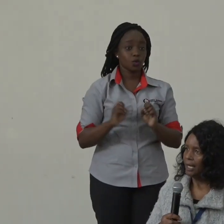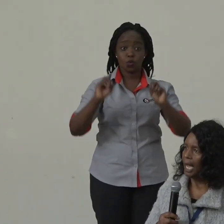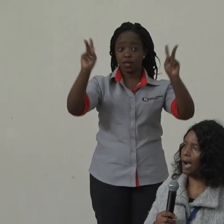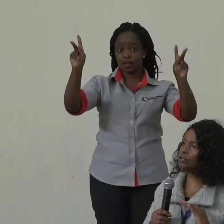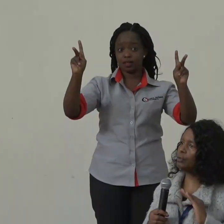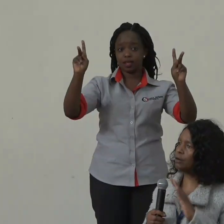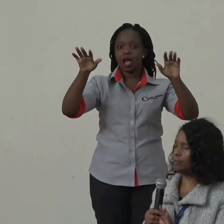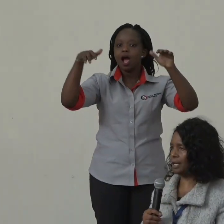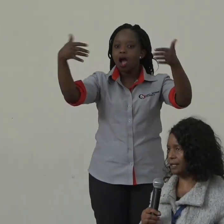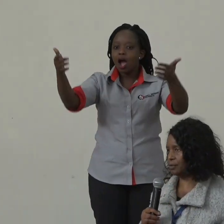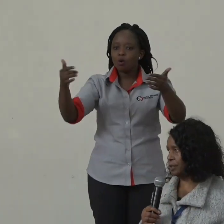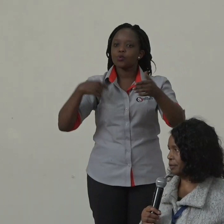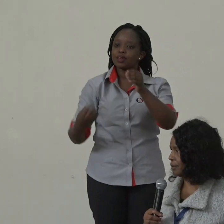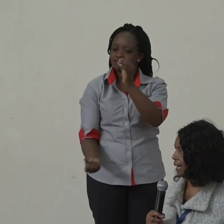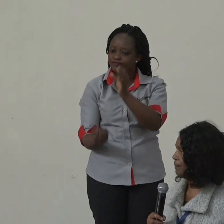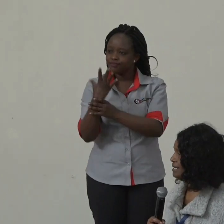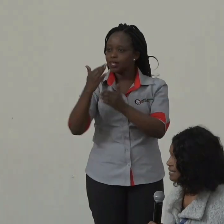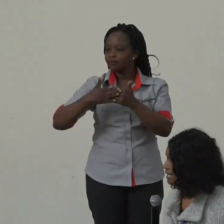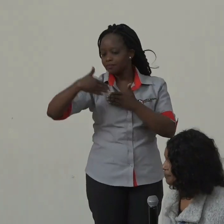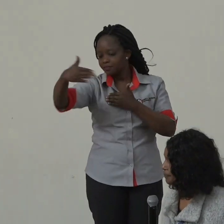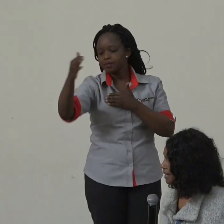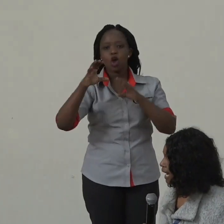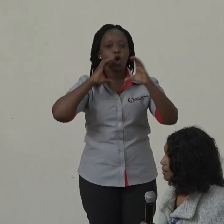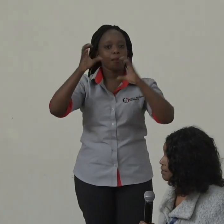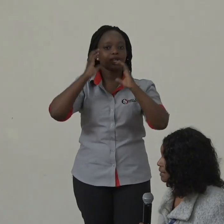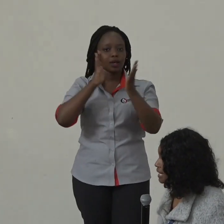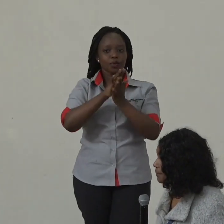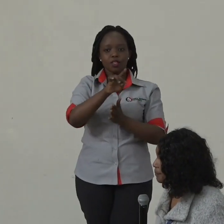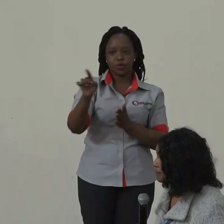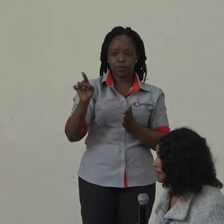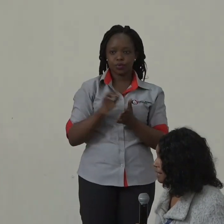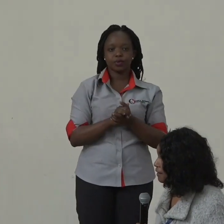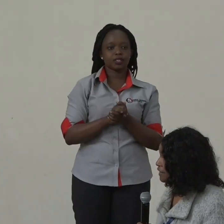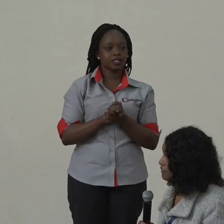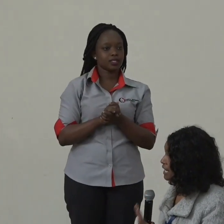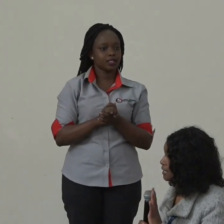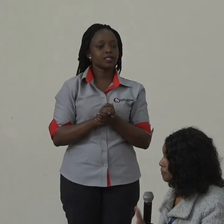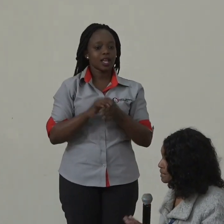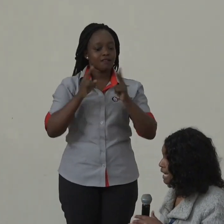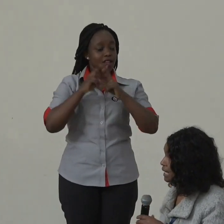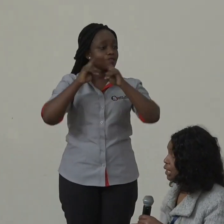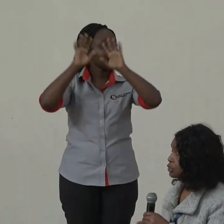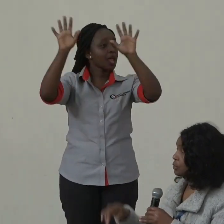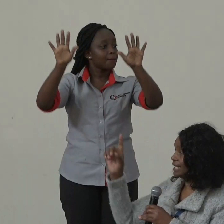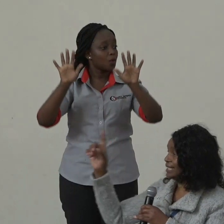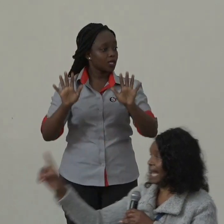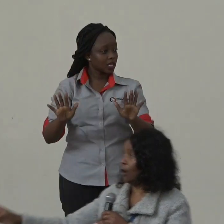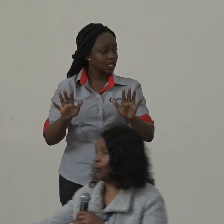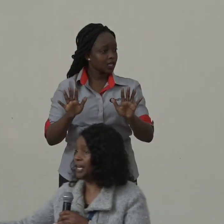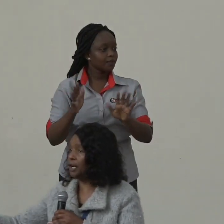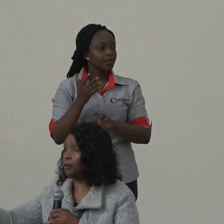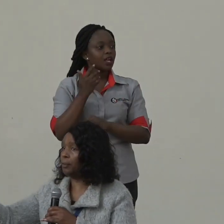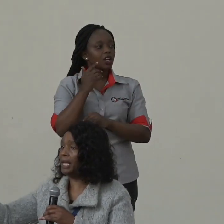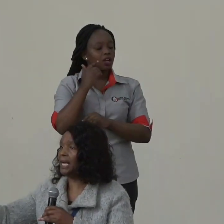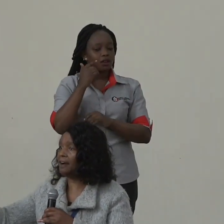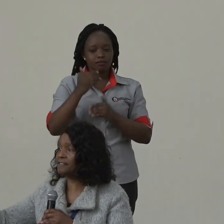Okay? How do we communicate with you? MNC, are we talking? Very, very important. So that now